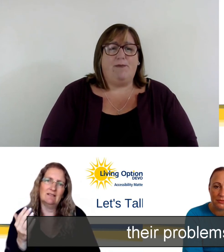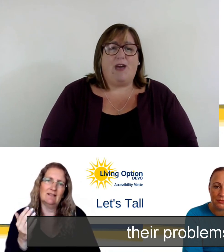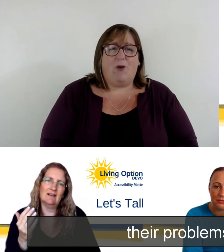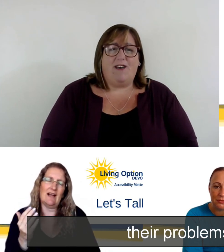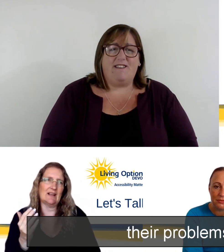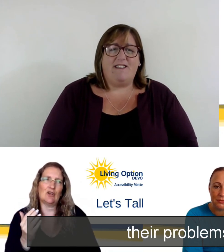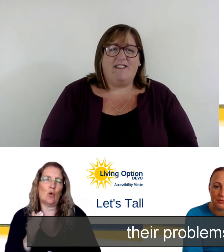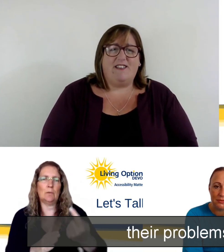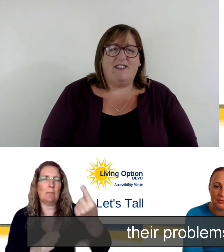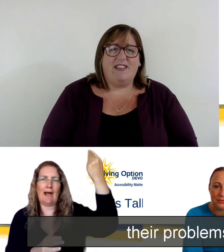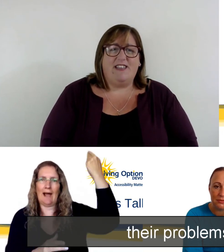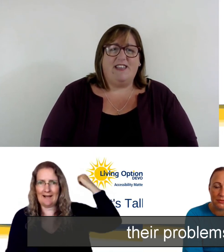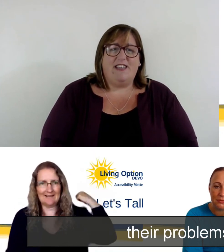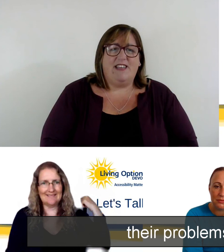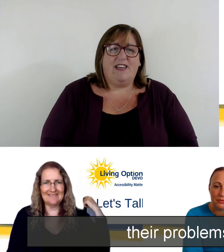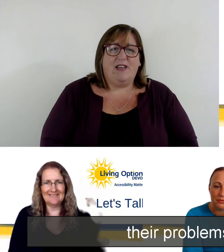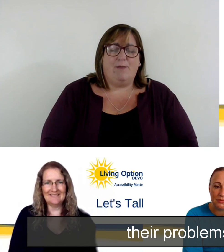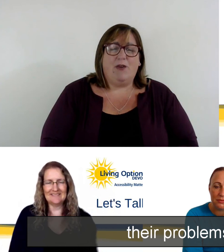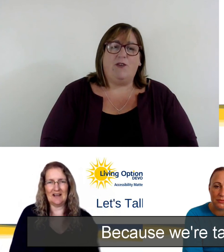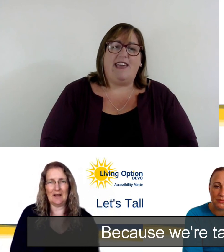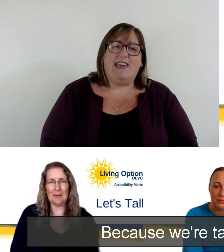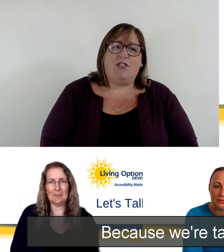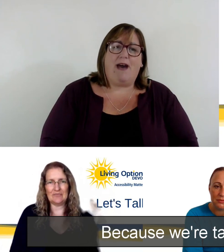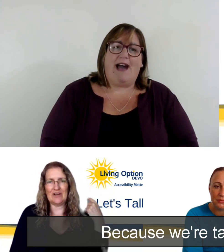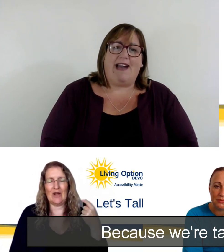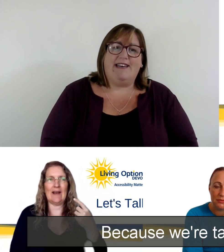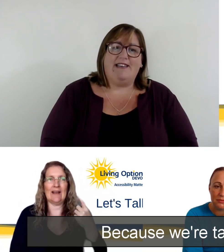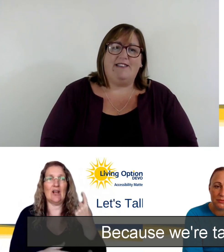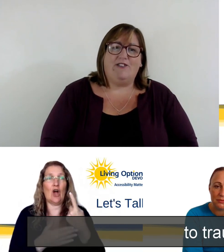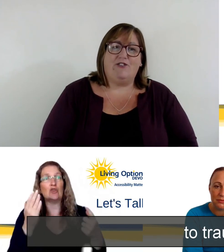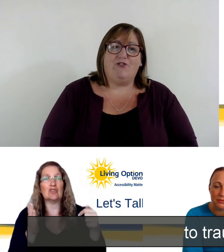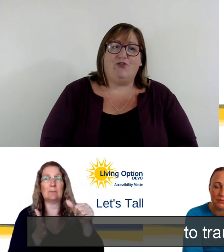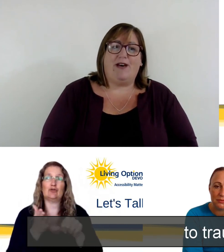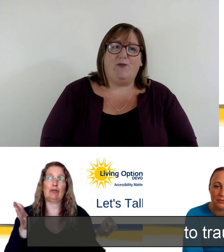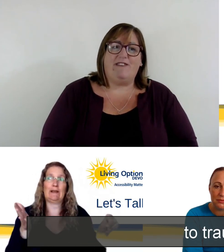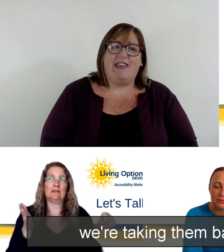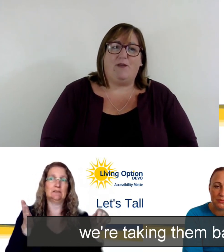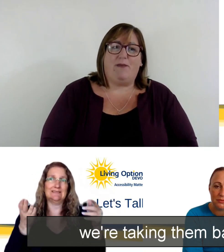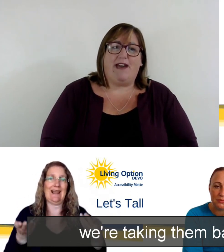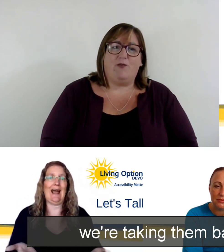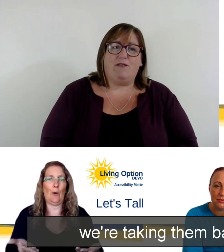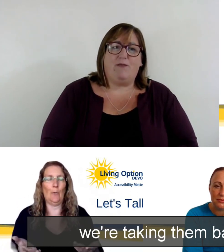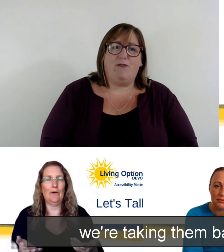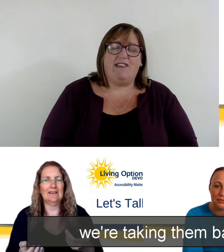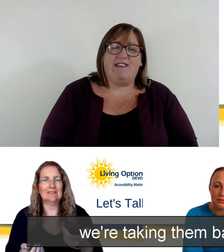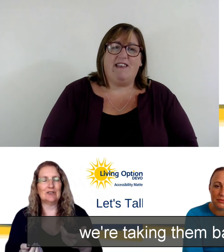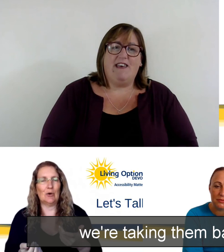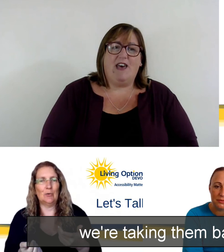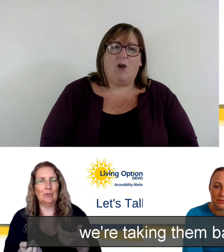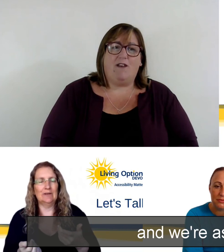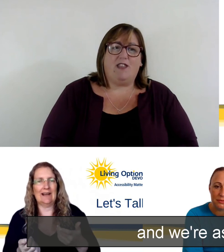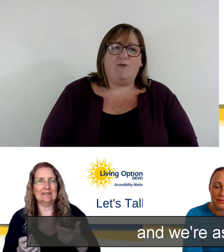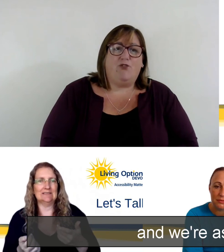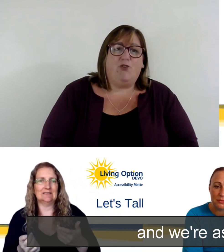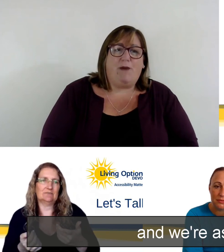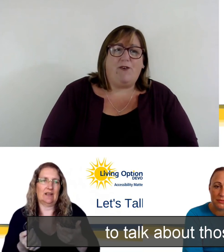their problems get worse, because we're taking them back to trauma, we're taking them back to experiences,